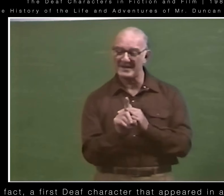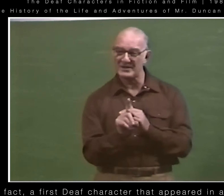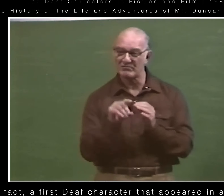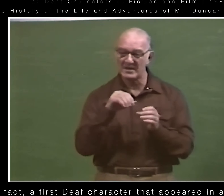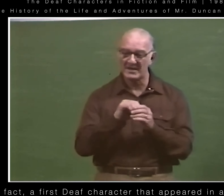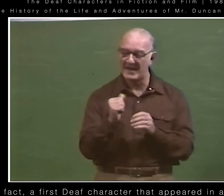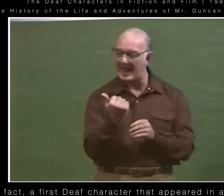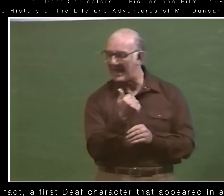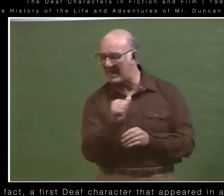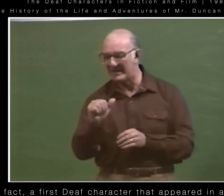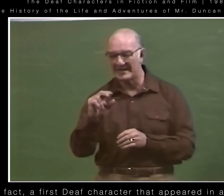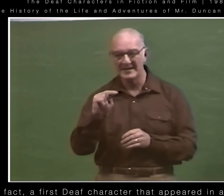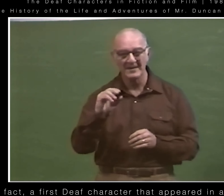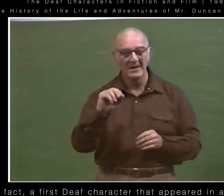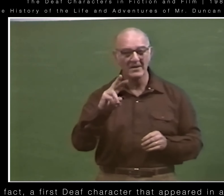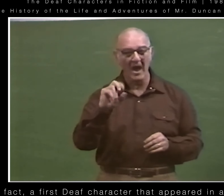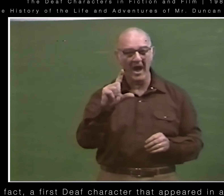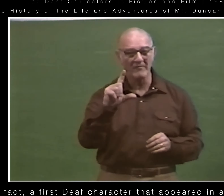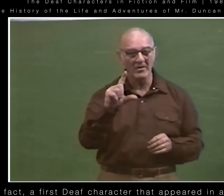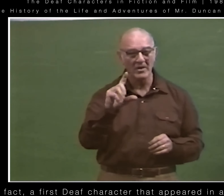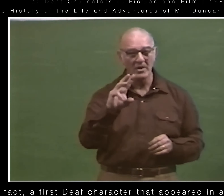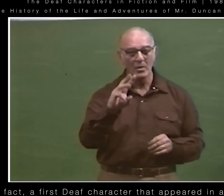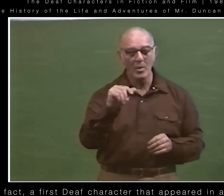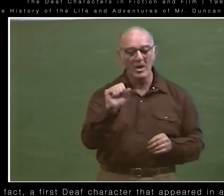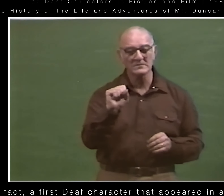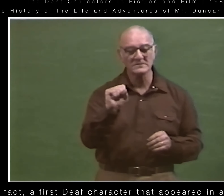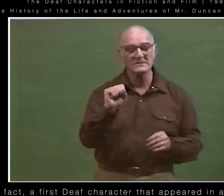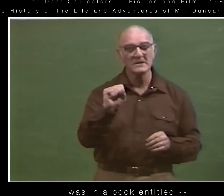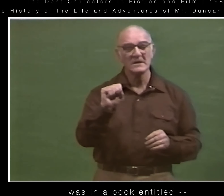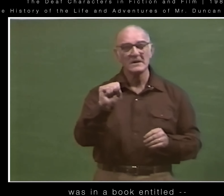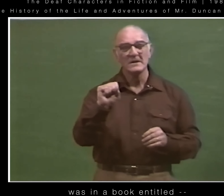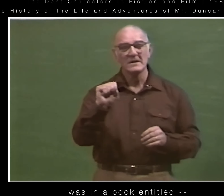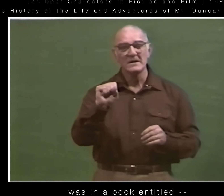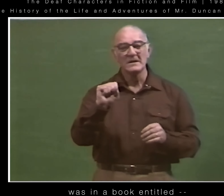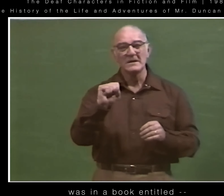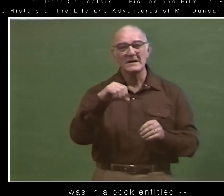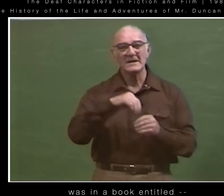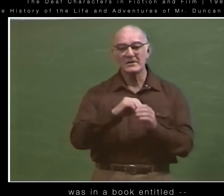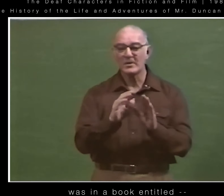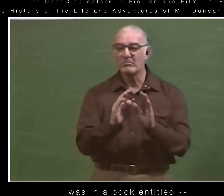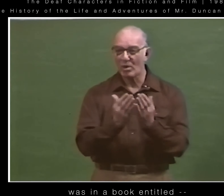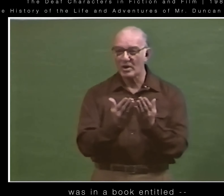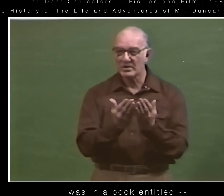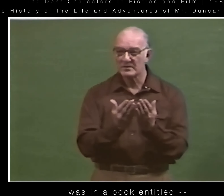appear in any novel was in the book